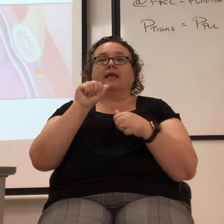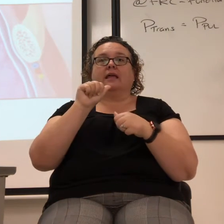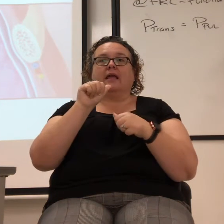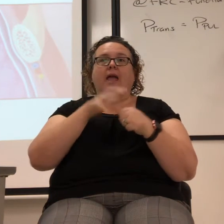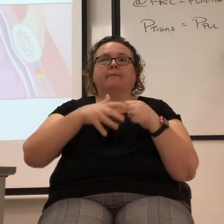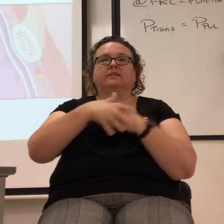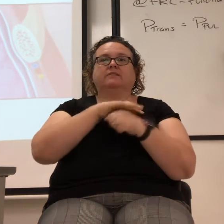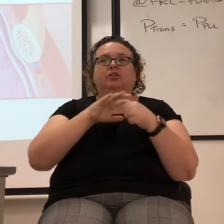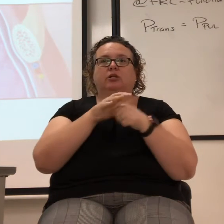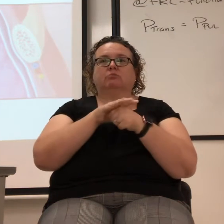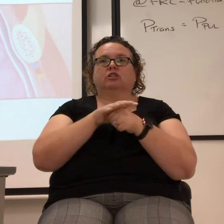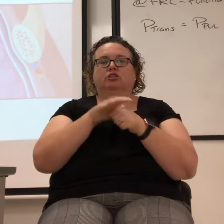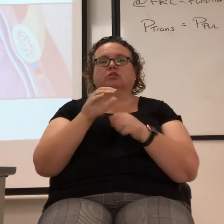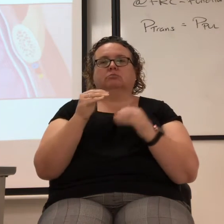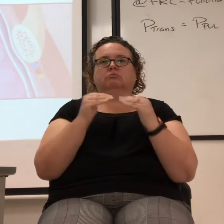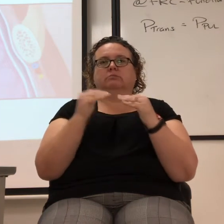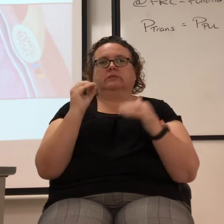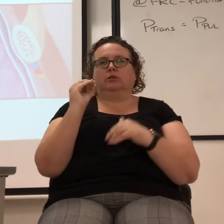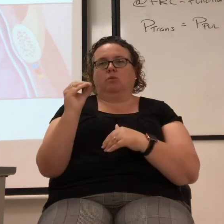zero,